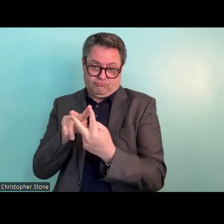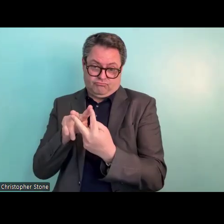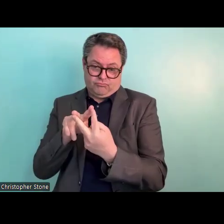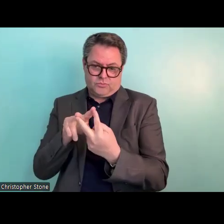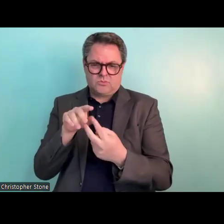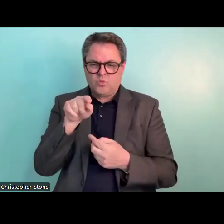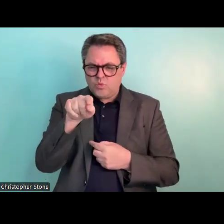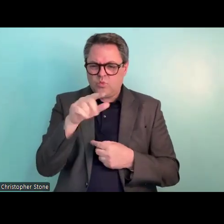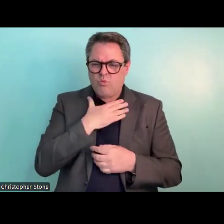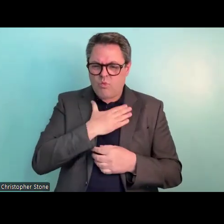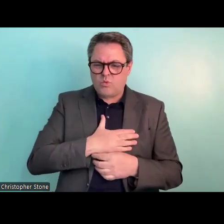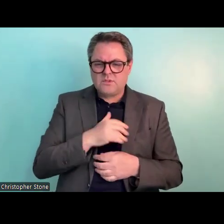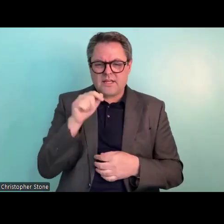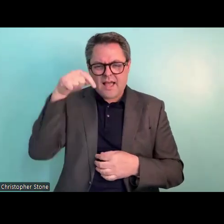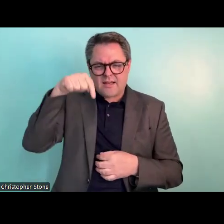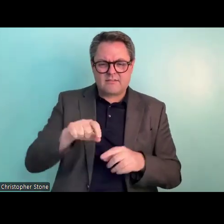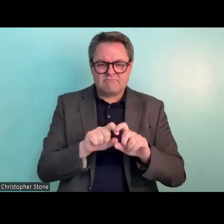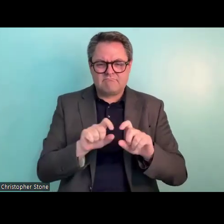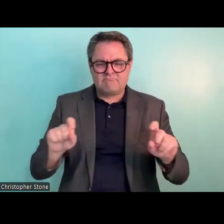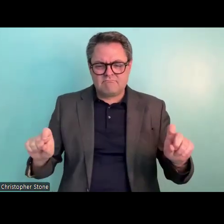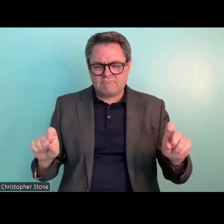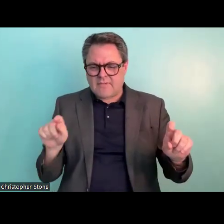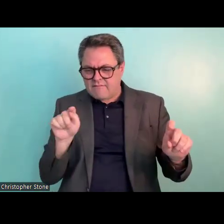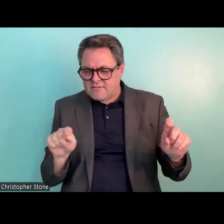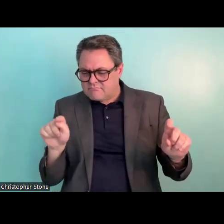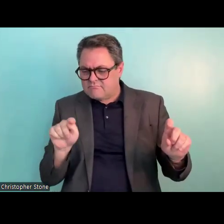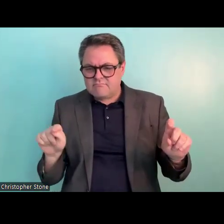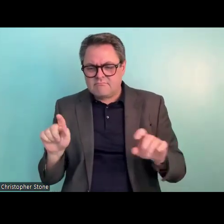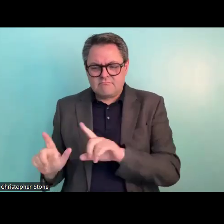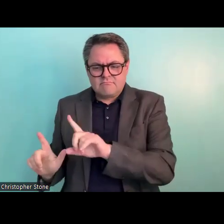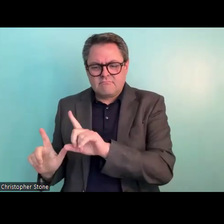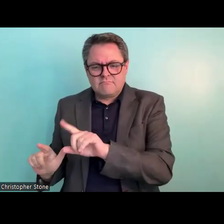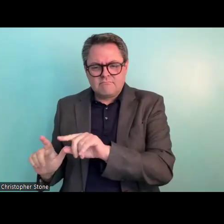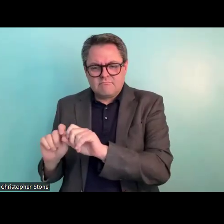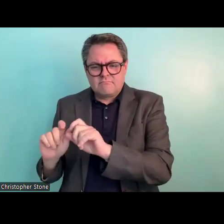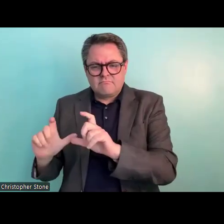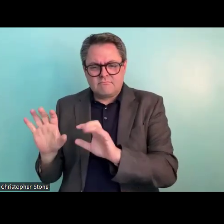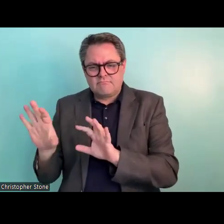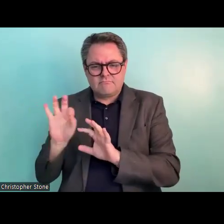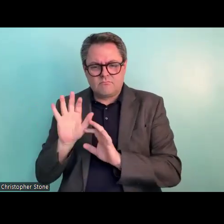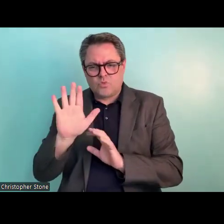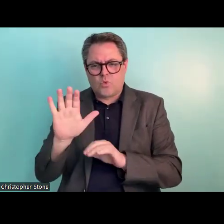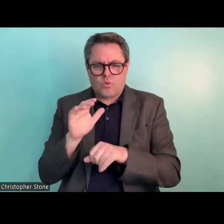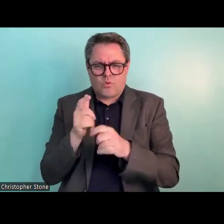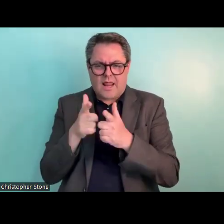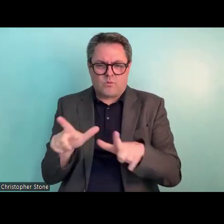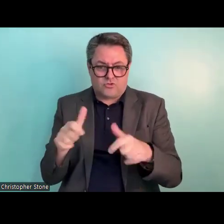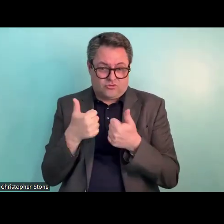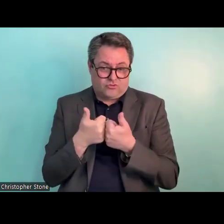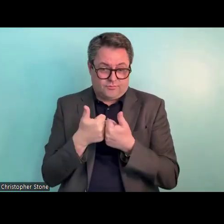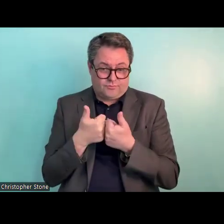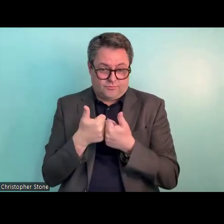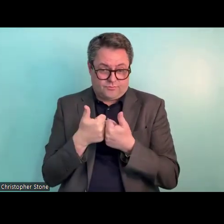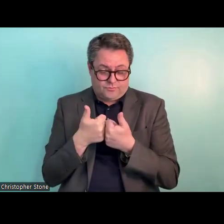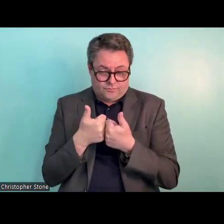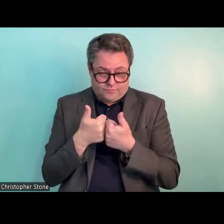both English and Spanish, so you can make contributions in those languages. If you look to the toolbar at the bottom of the screen, there are